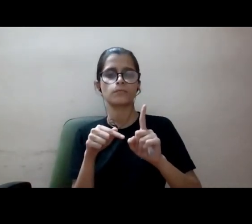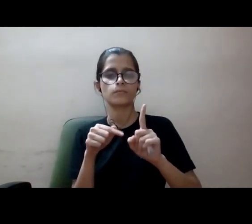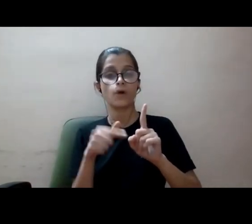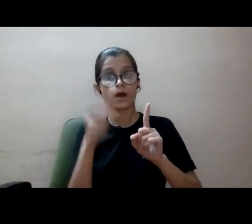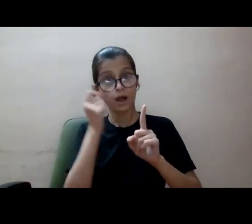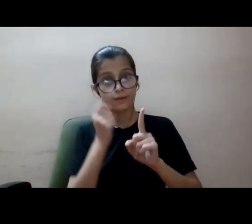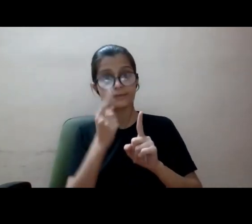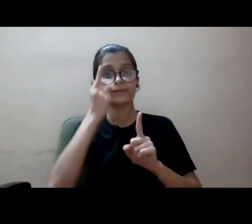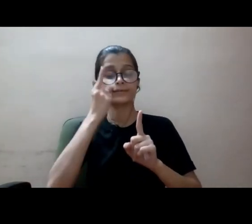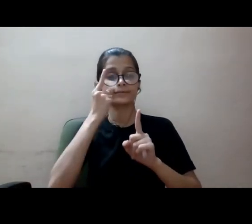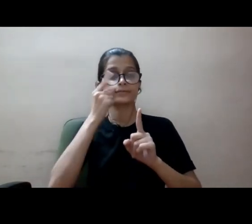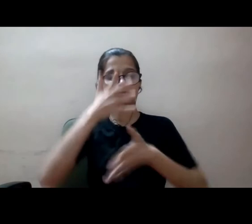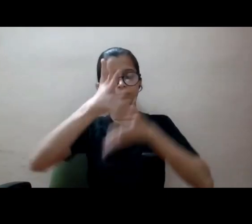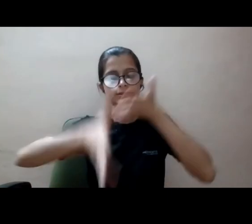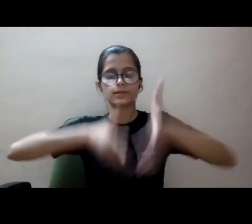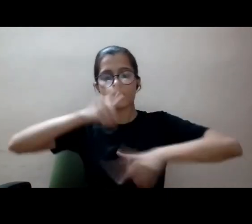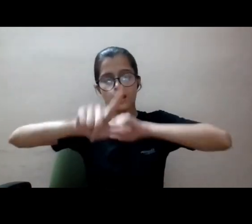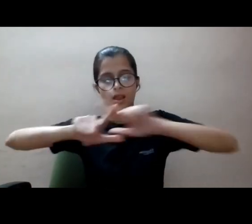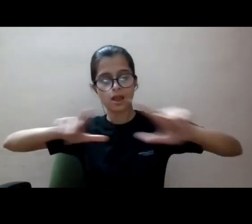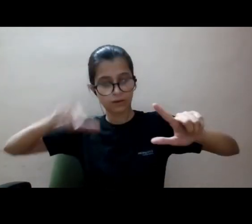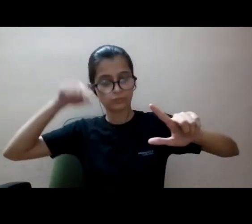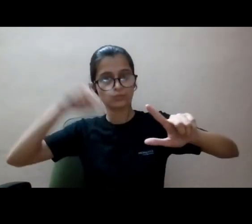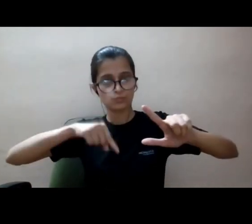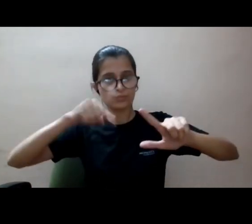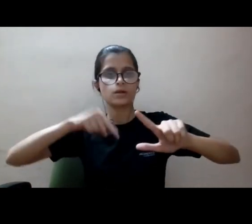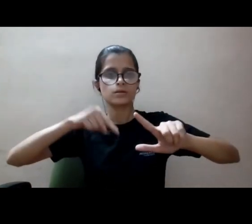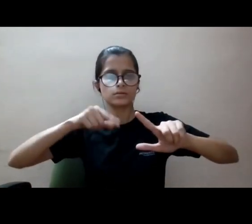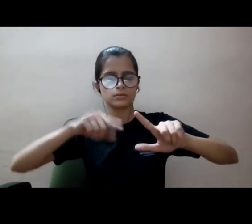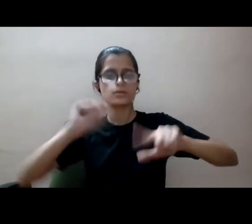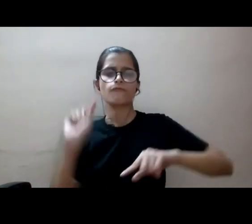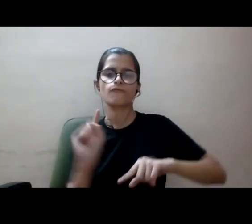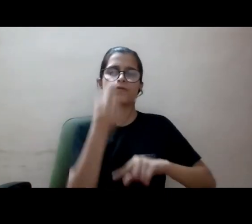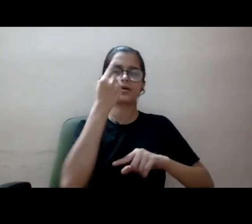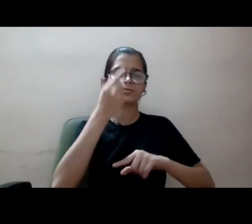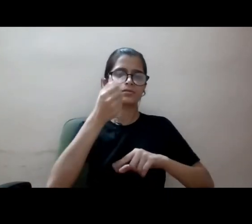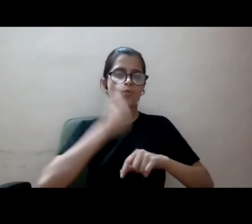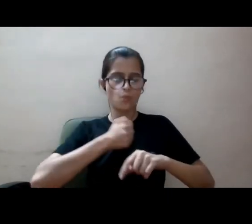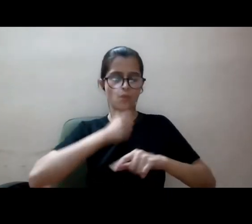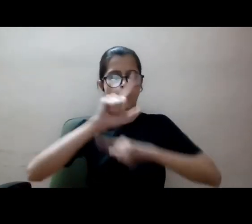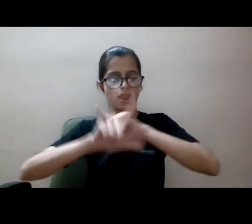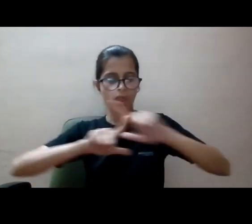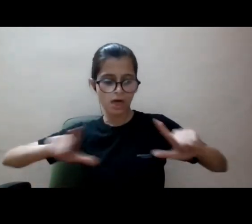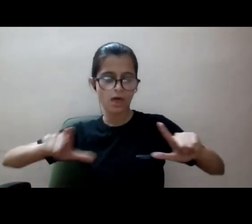understands sign language as a primary